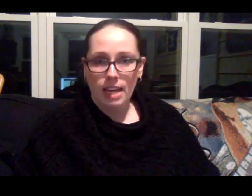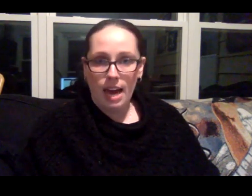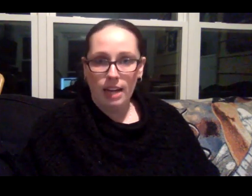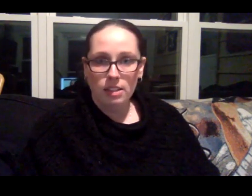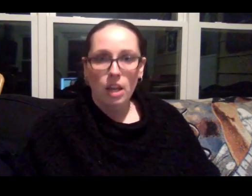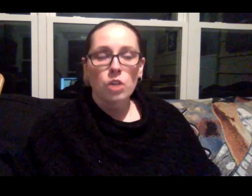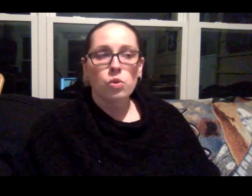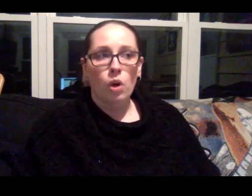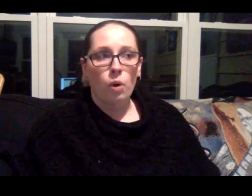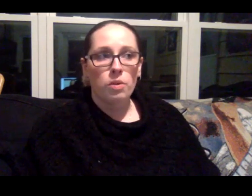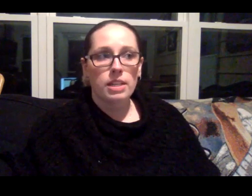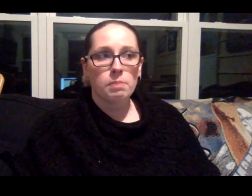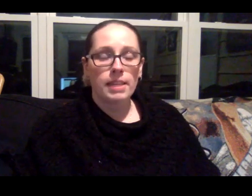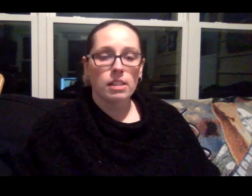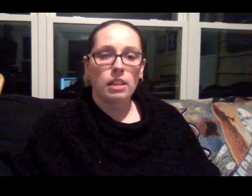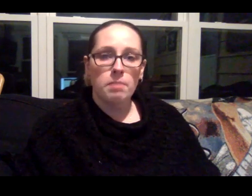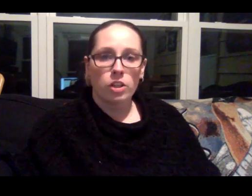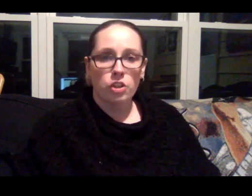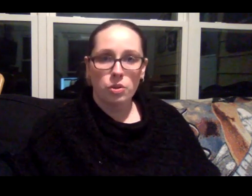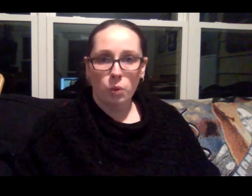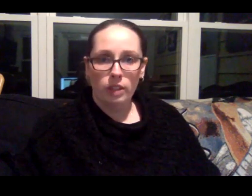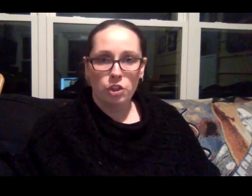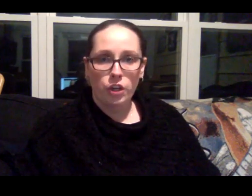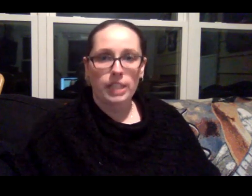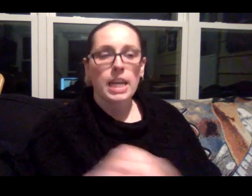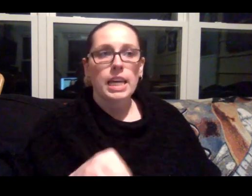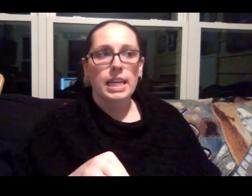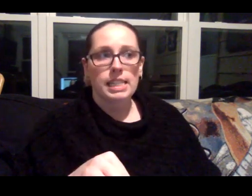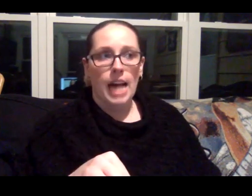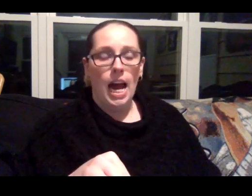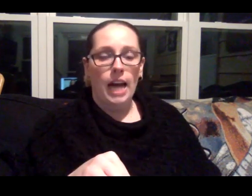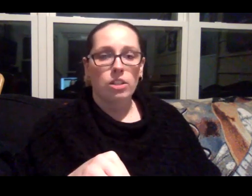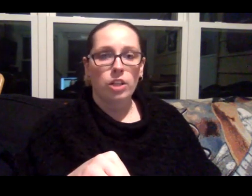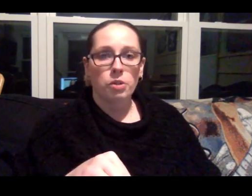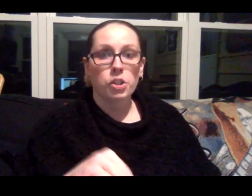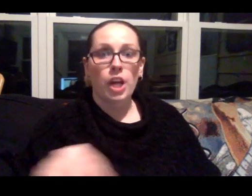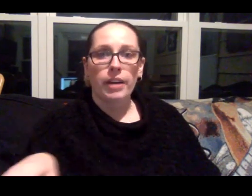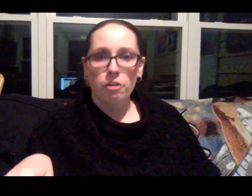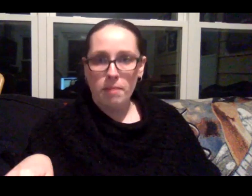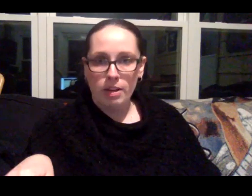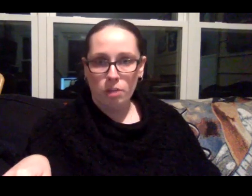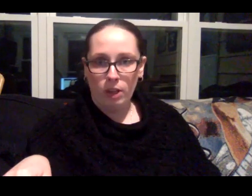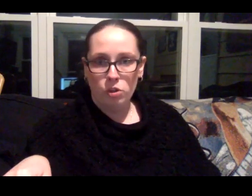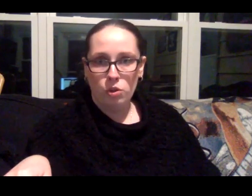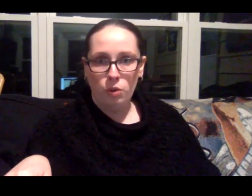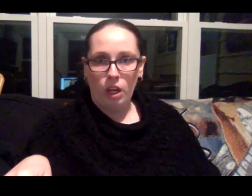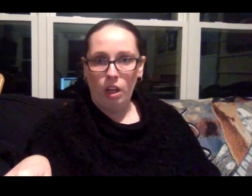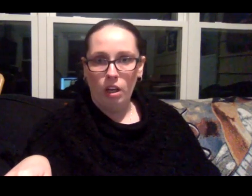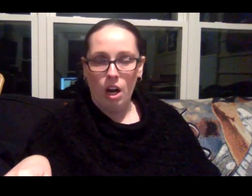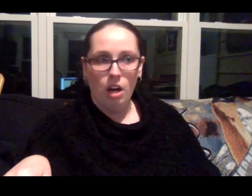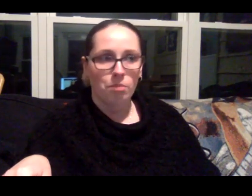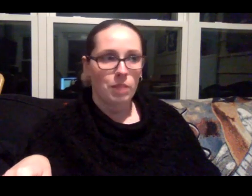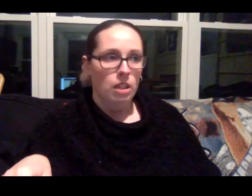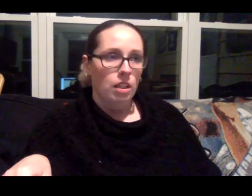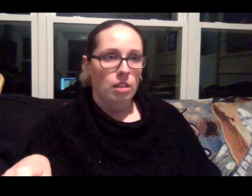Privacy Act. So, this basically makes sure the school district is not, you know, sharing information about a student,